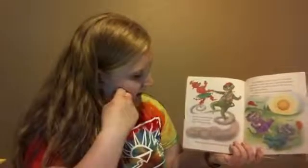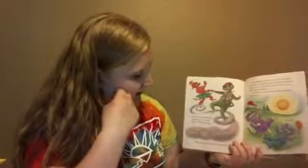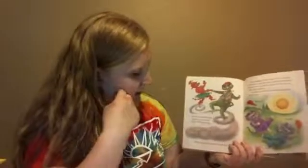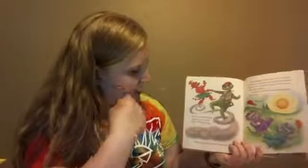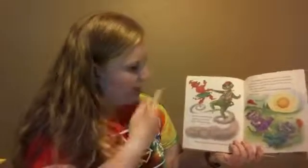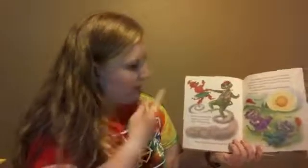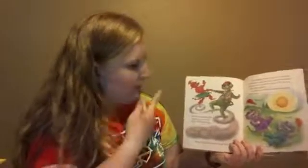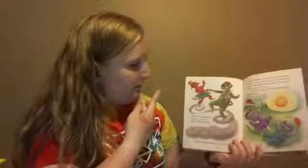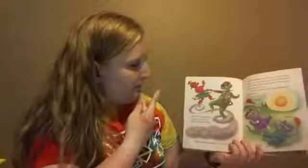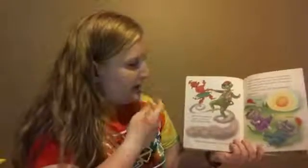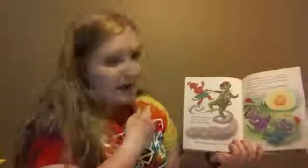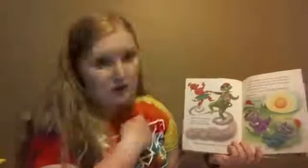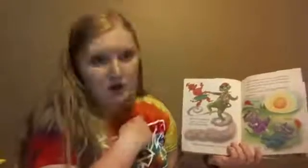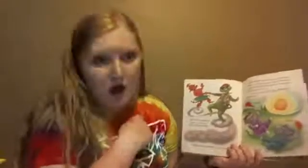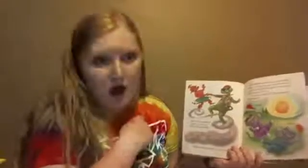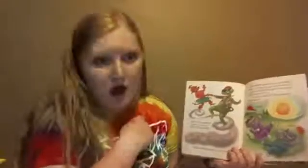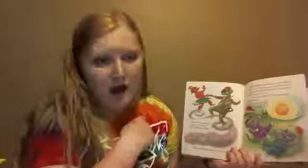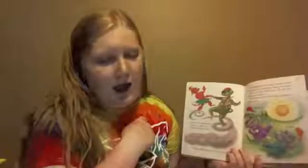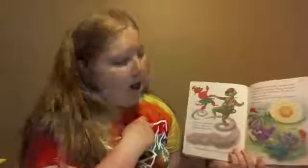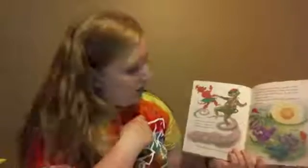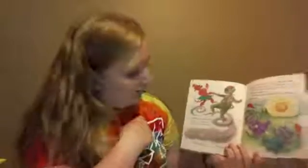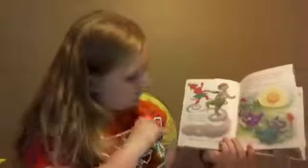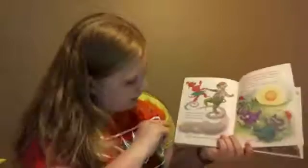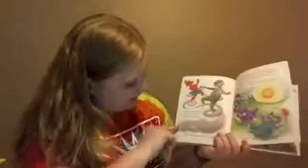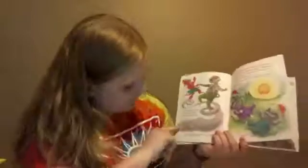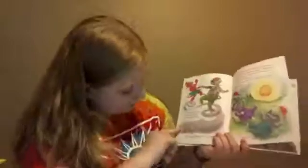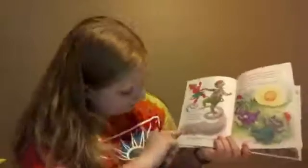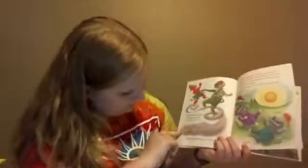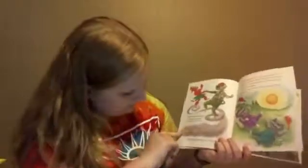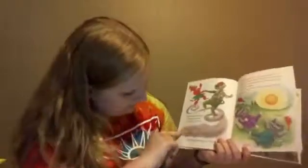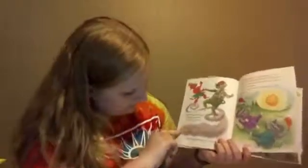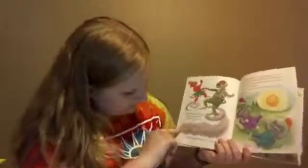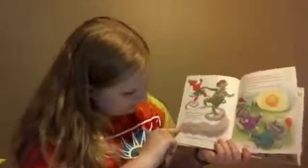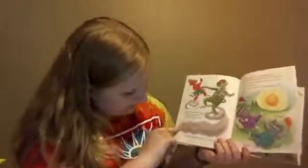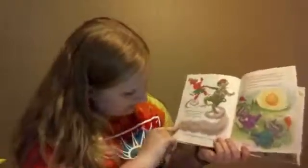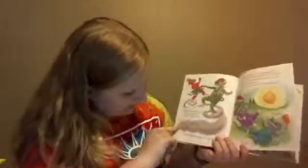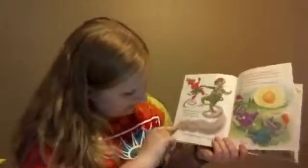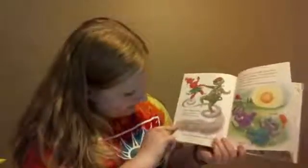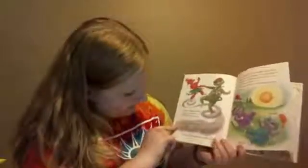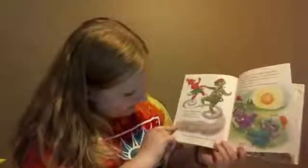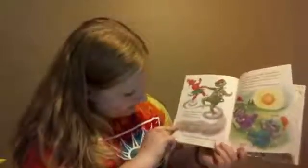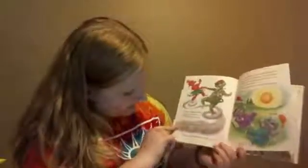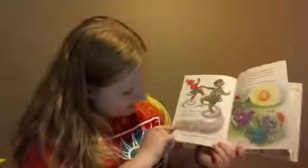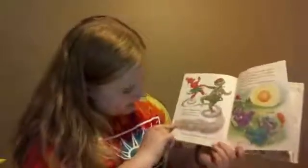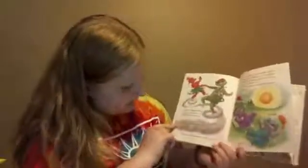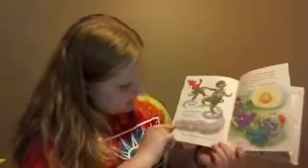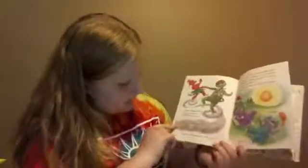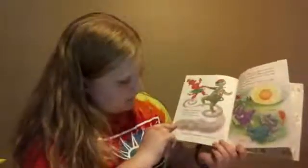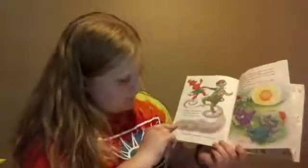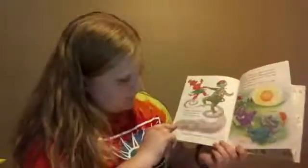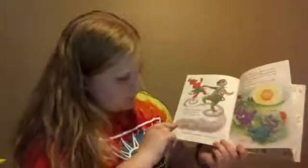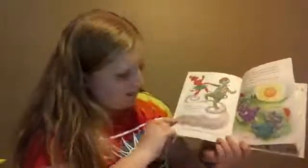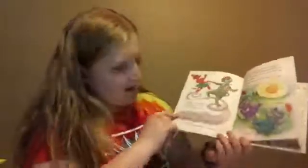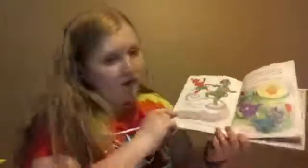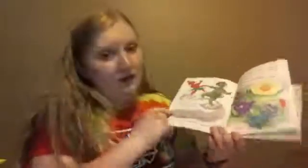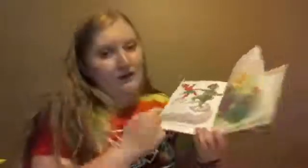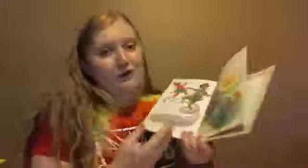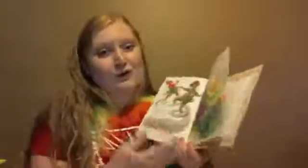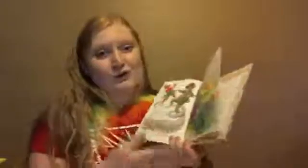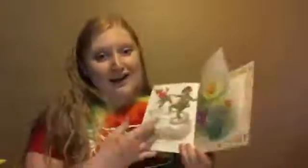a little pink dog. What? Till they all disappeared in a soft